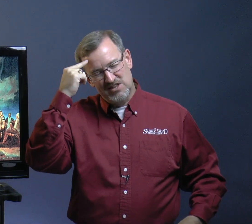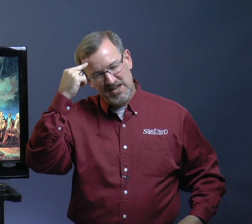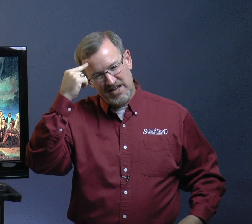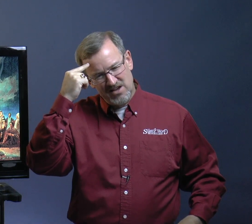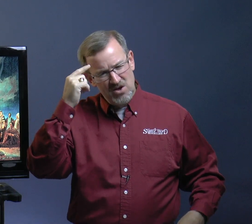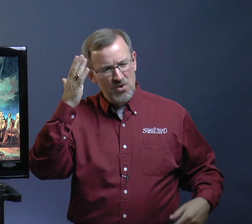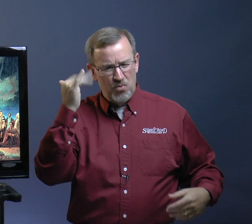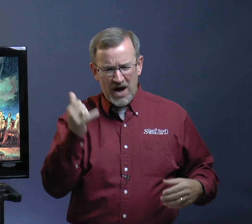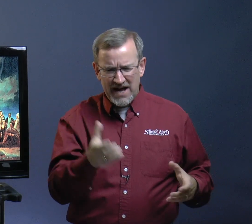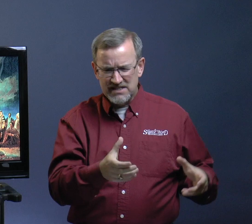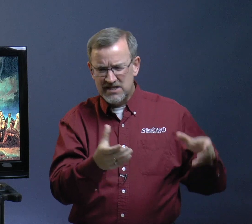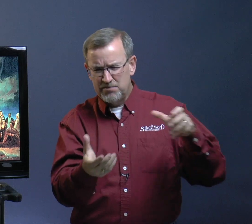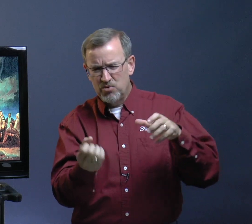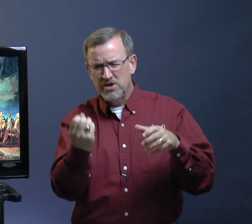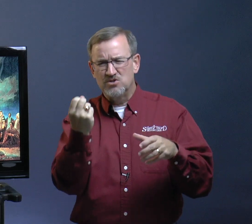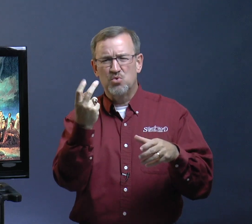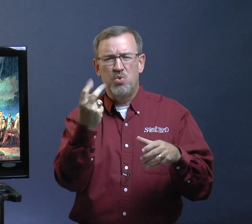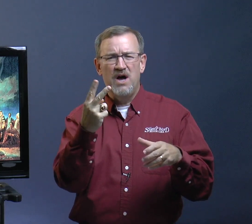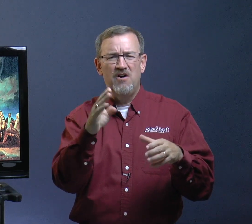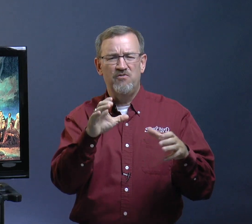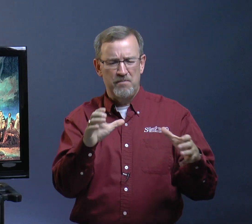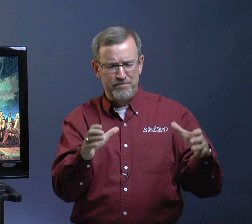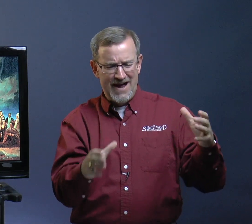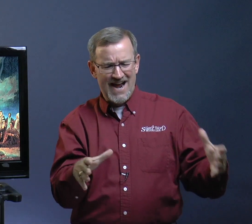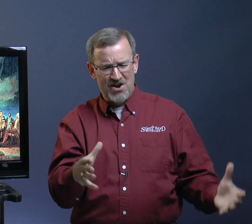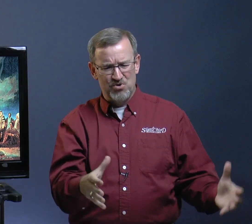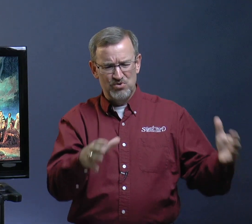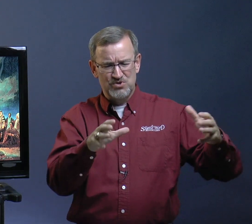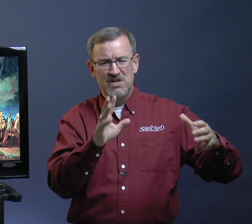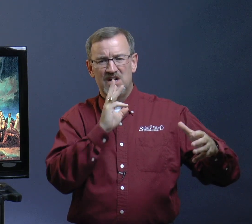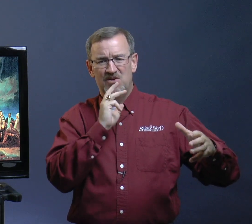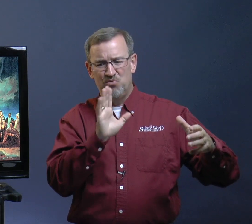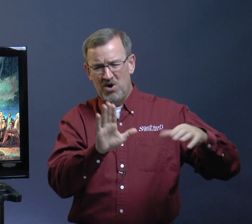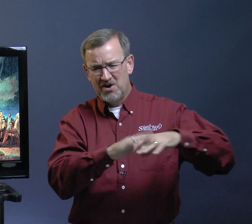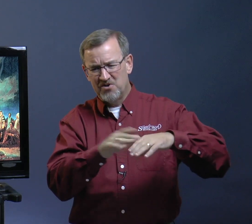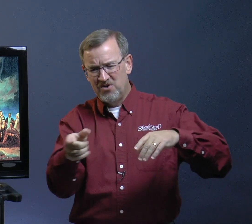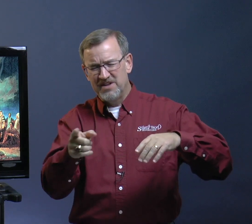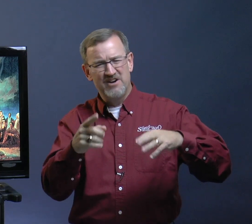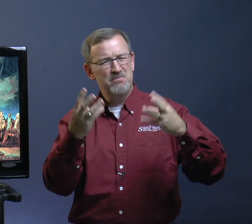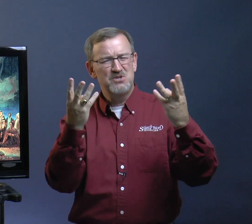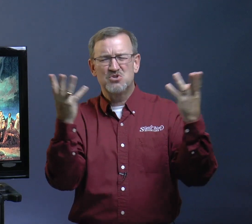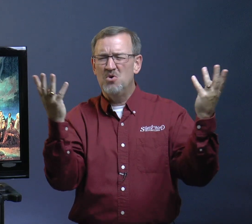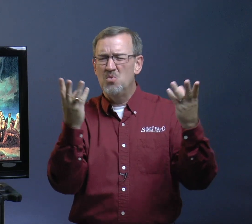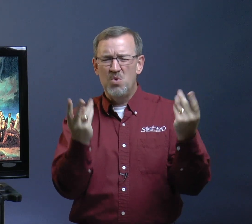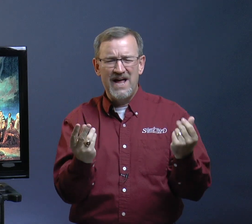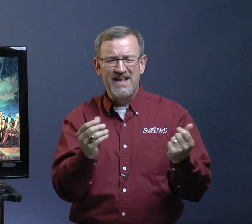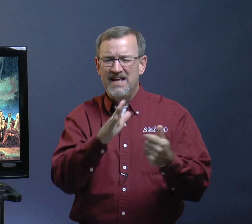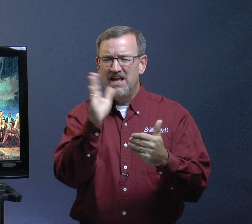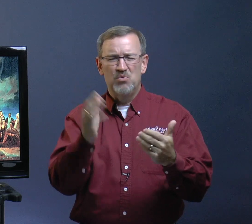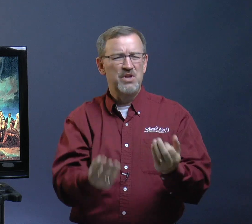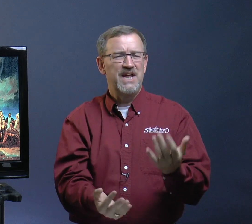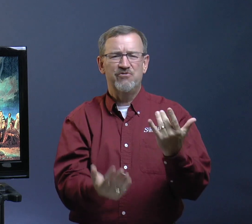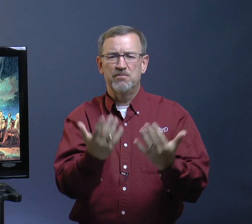think, why is he pouring 12 barrels of water on there? It'll be so wet, it will never